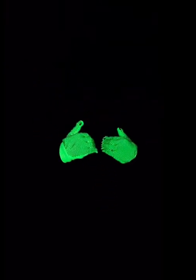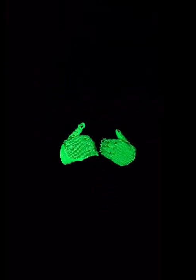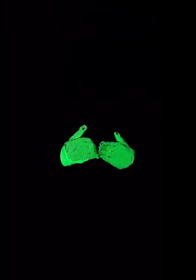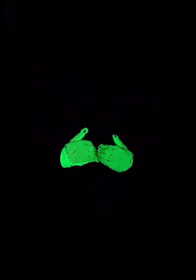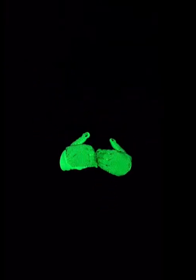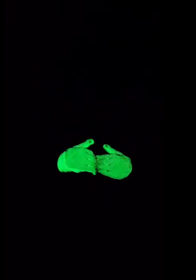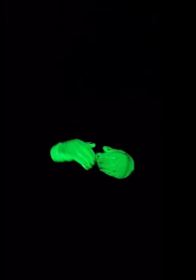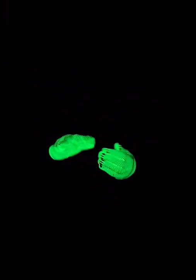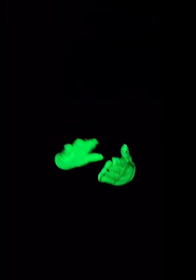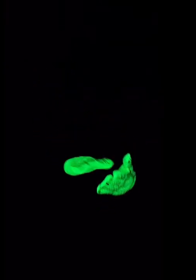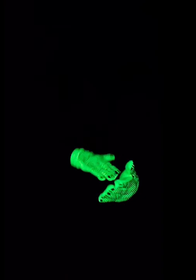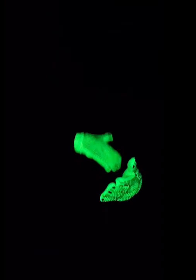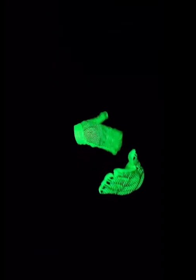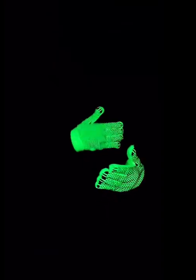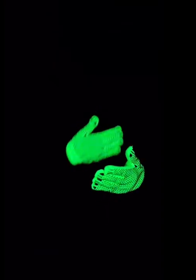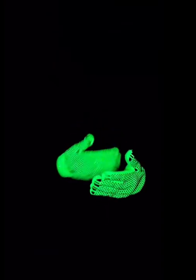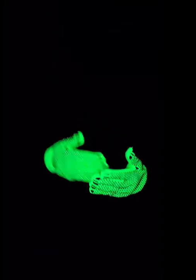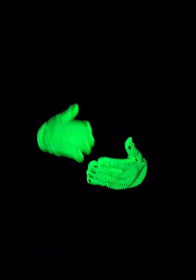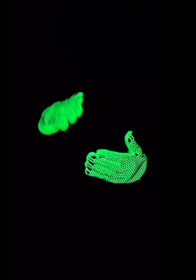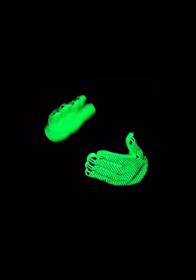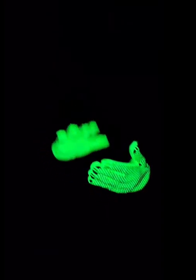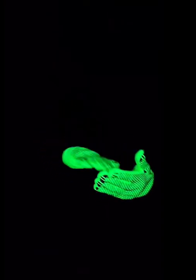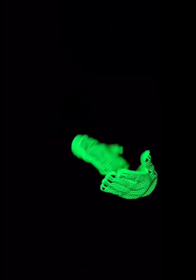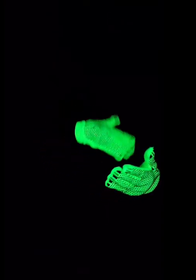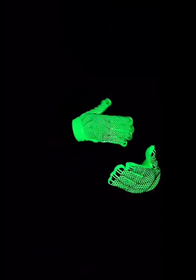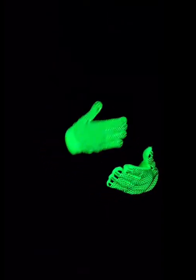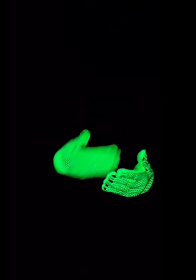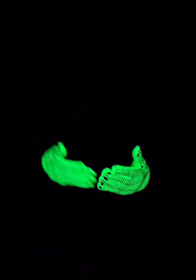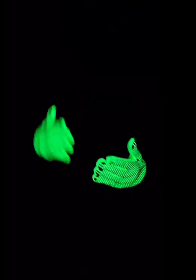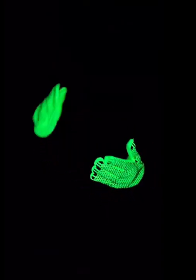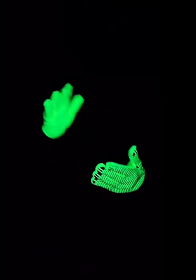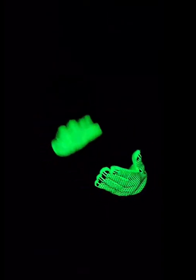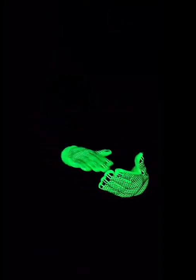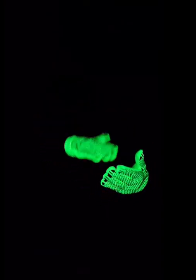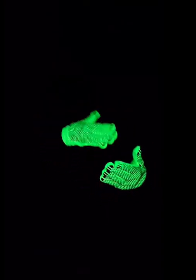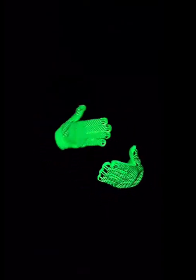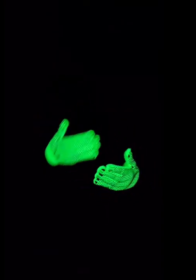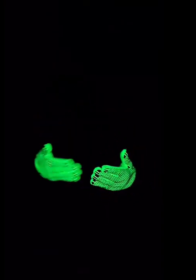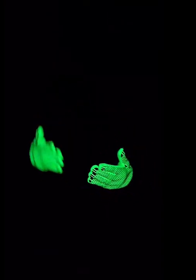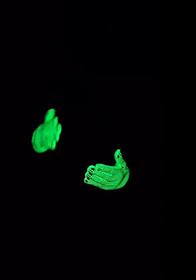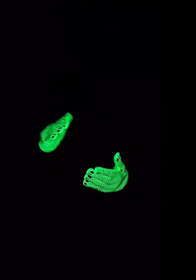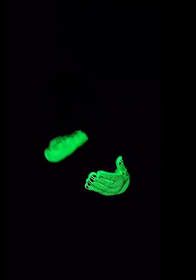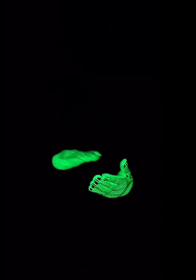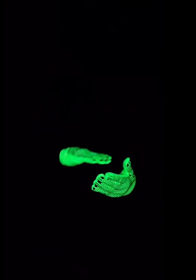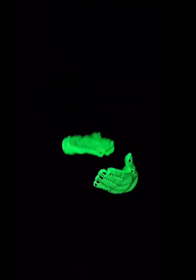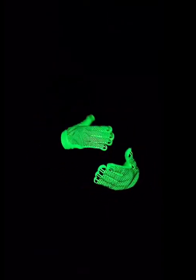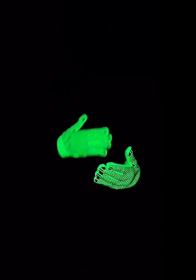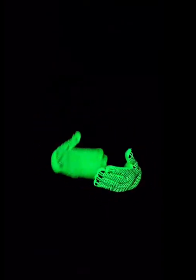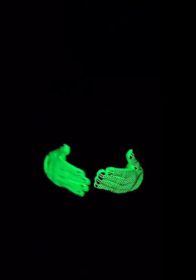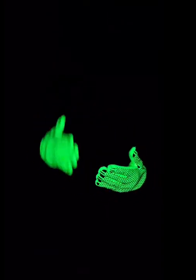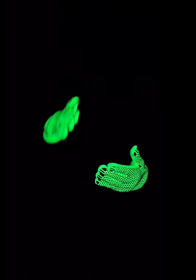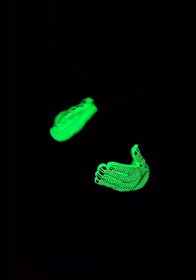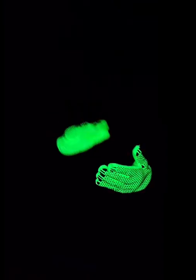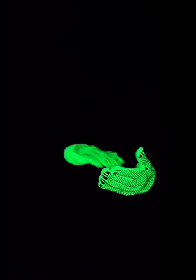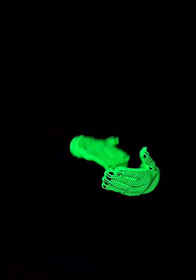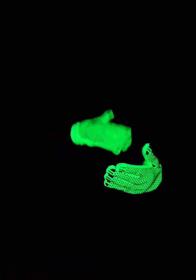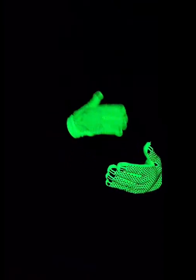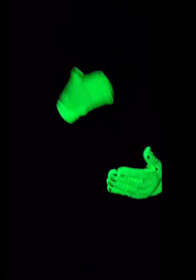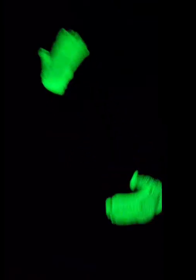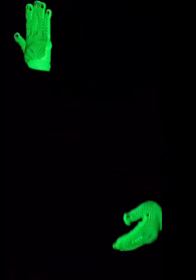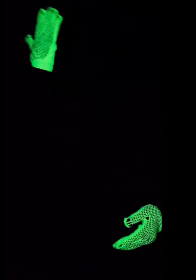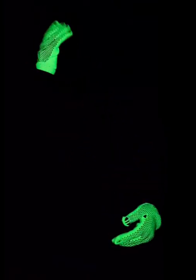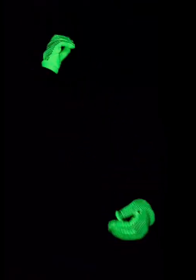you're